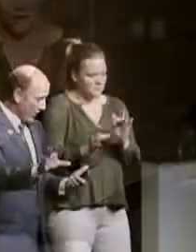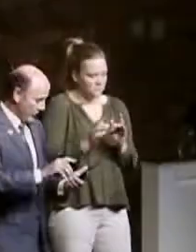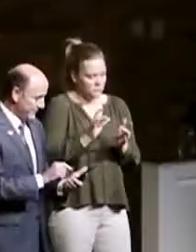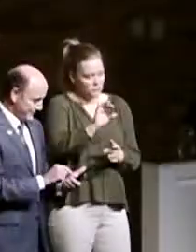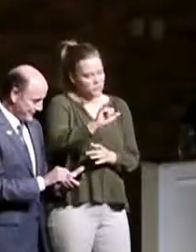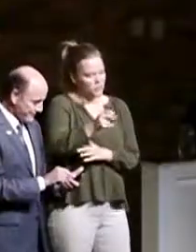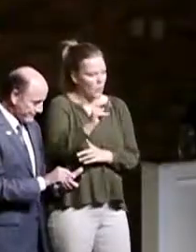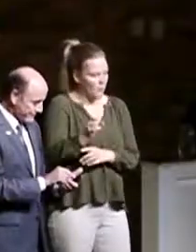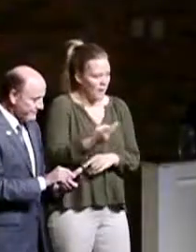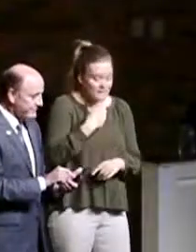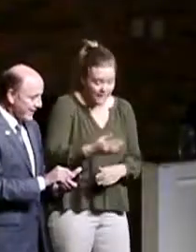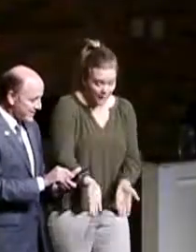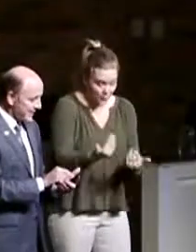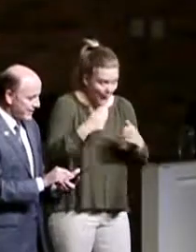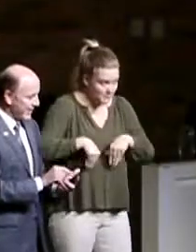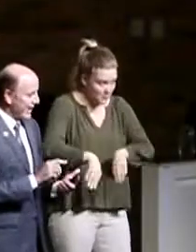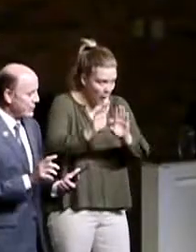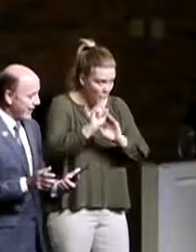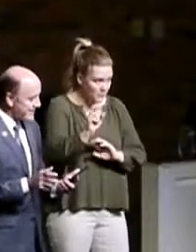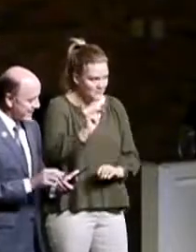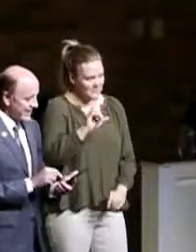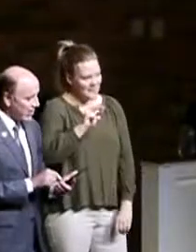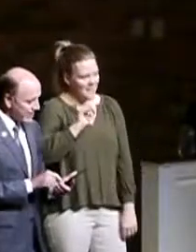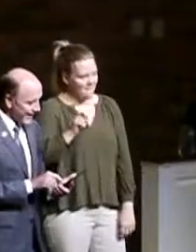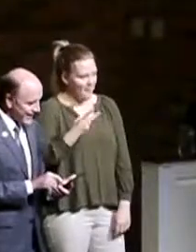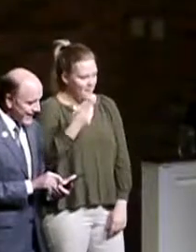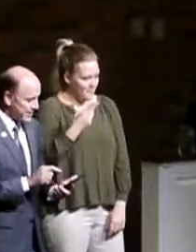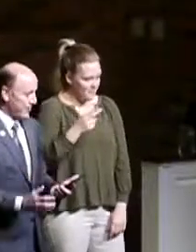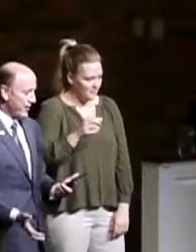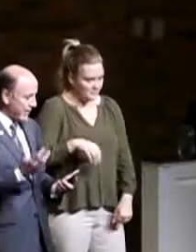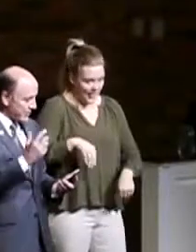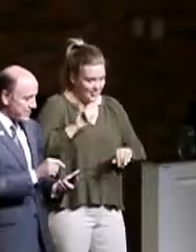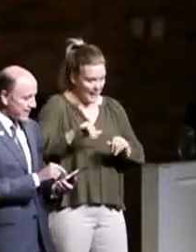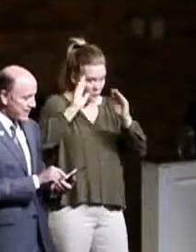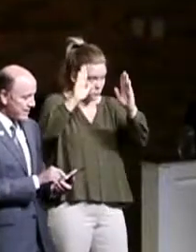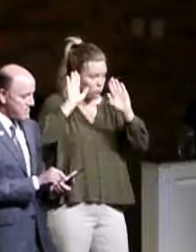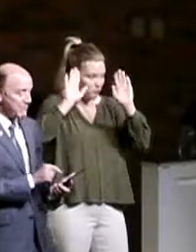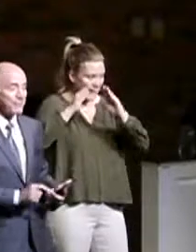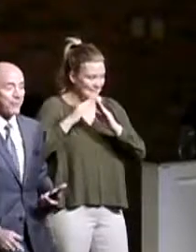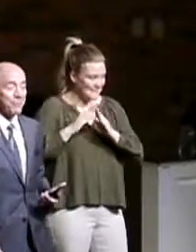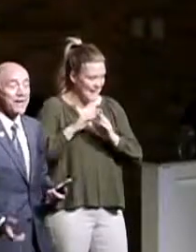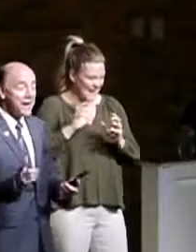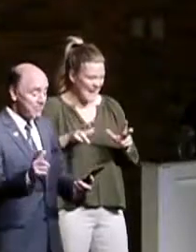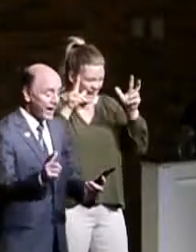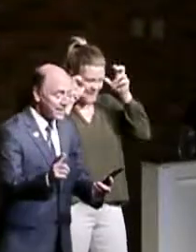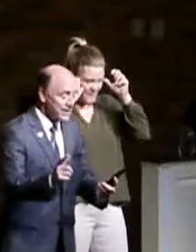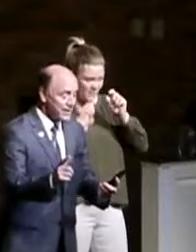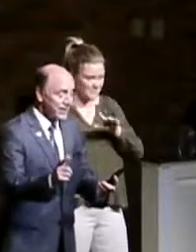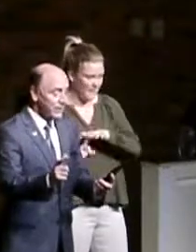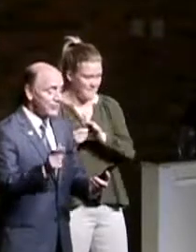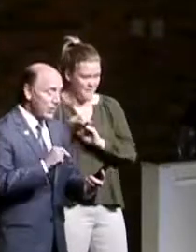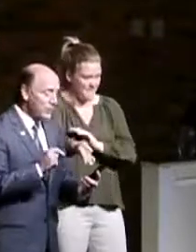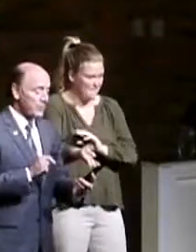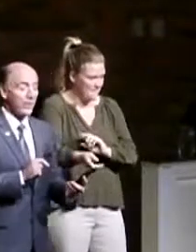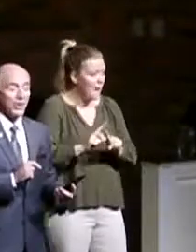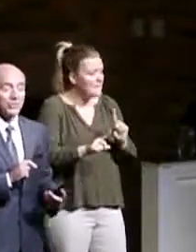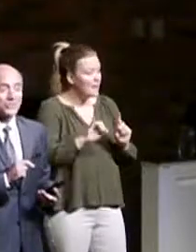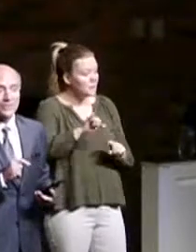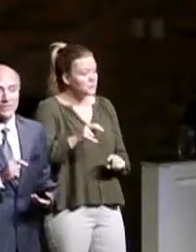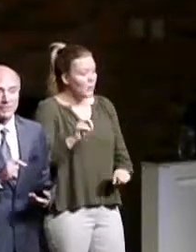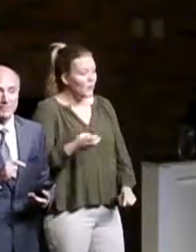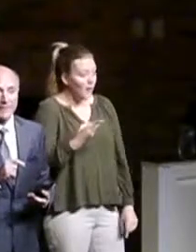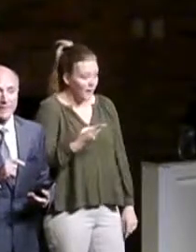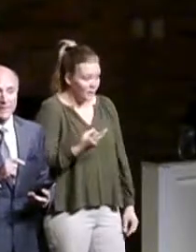and go. To Nineveh, that great city. Call out against it. Their evil has come up before me. But Jonah